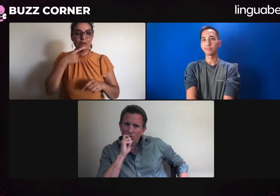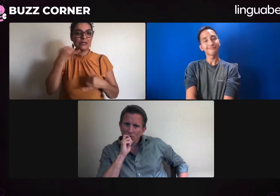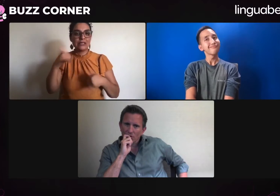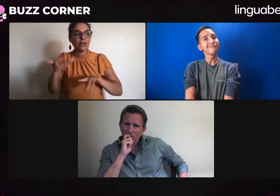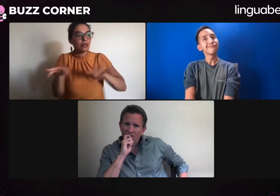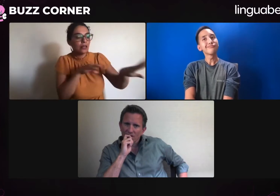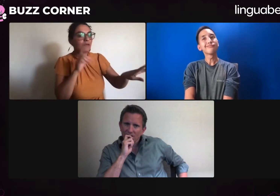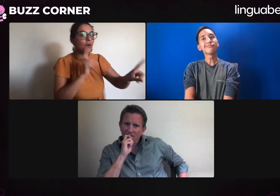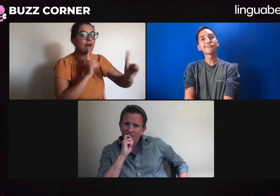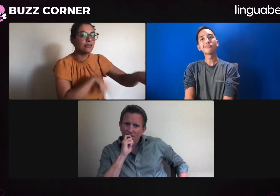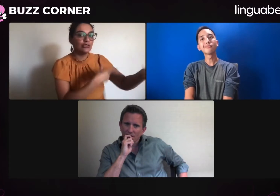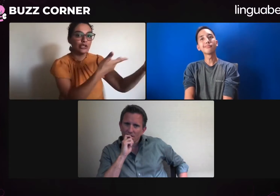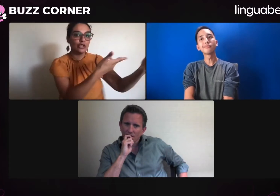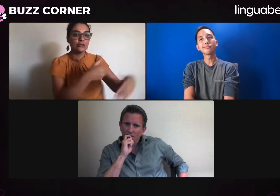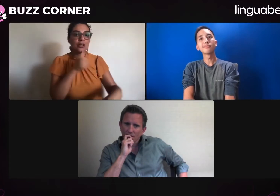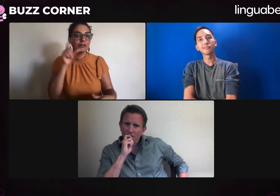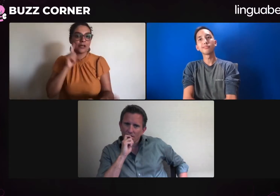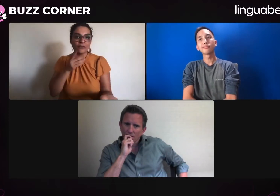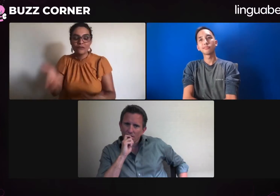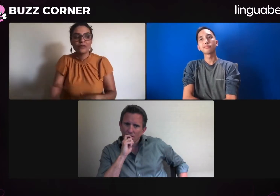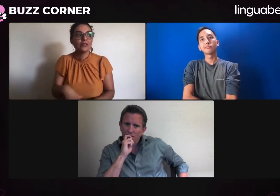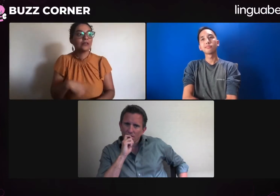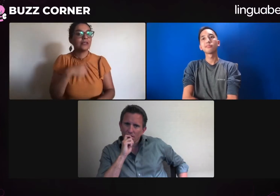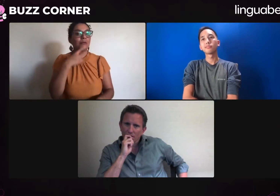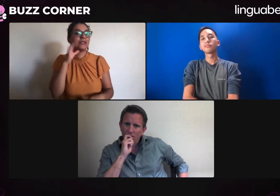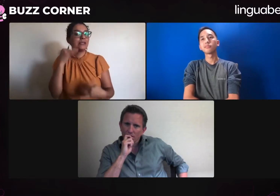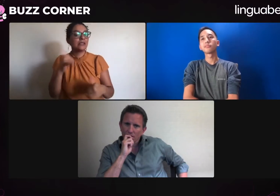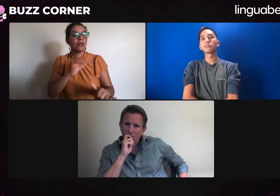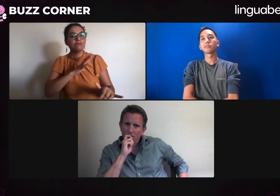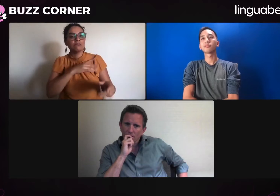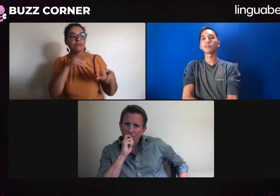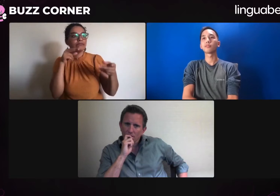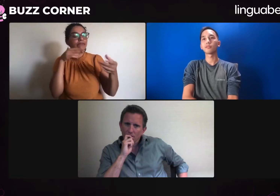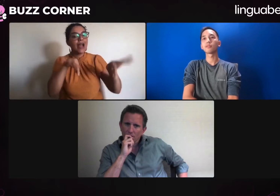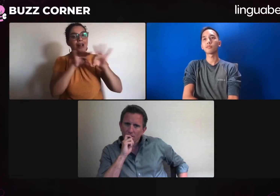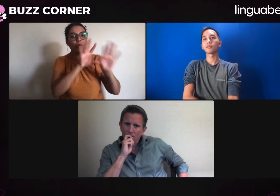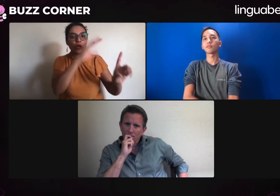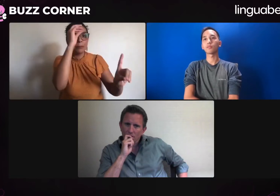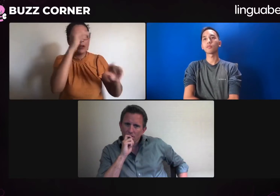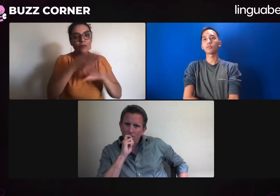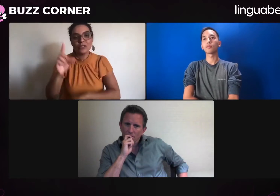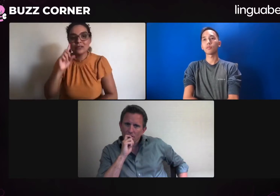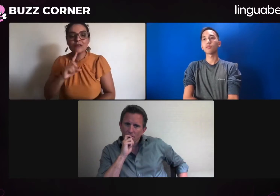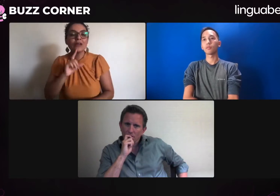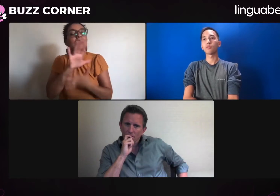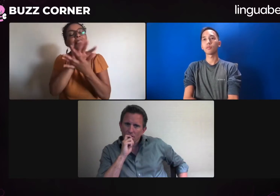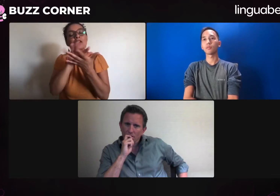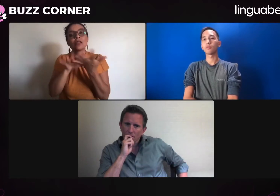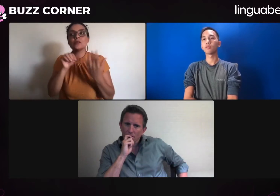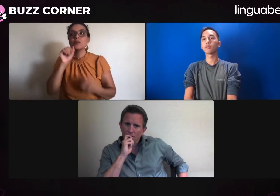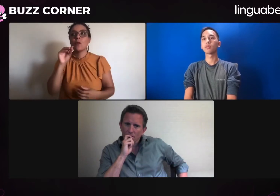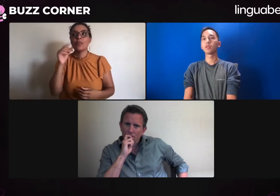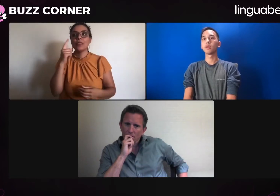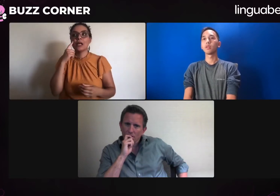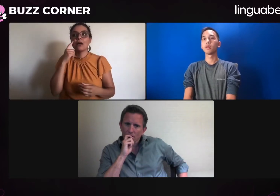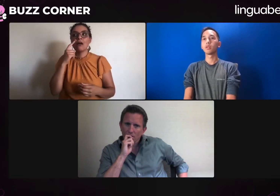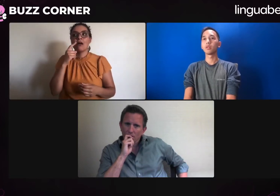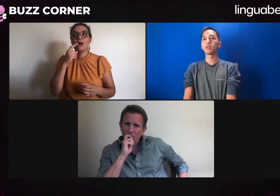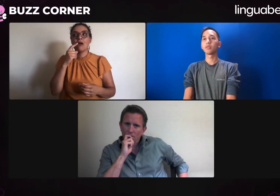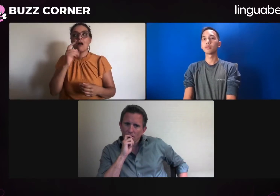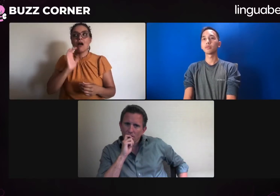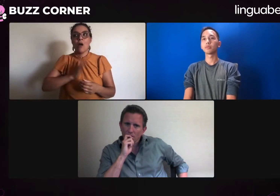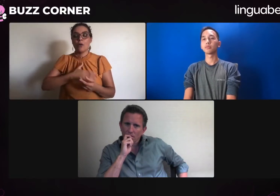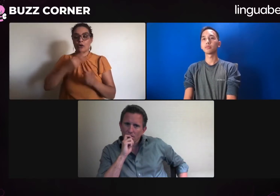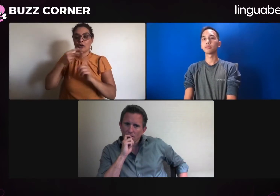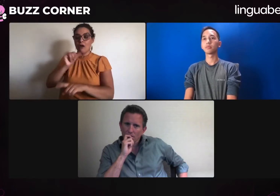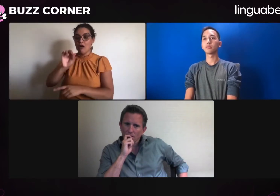you have. And that can impact the situation. They're going to look to you as the hearing person for the answer. They're going to value your opinion as a hearing